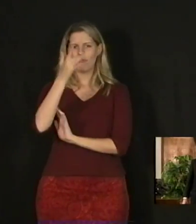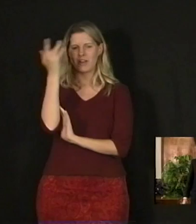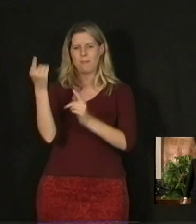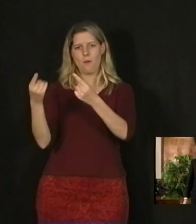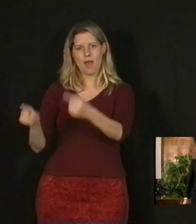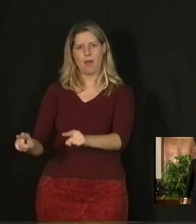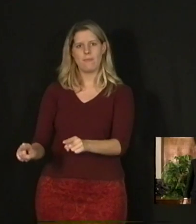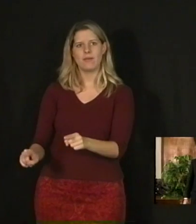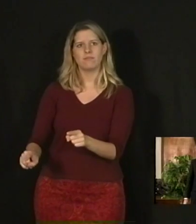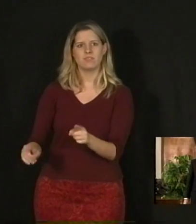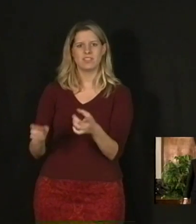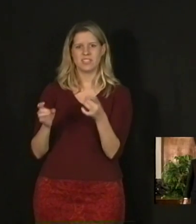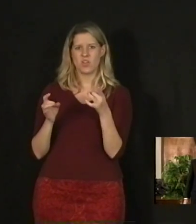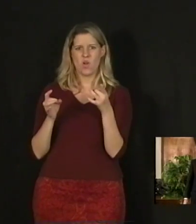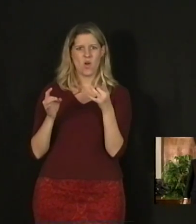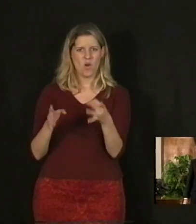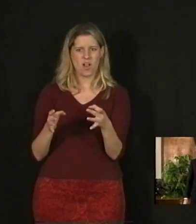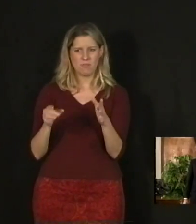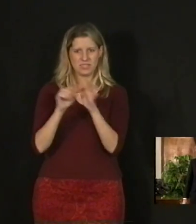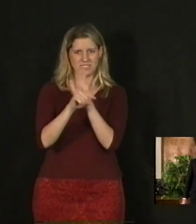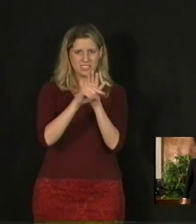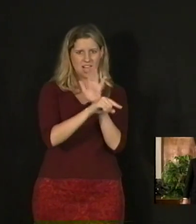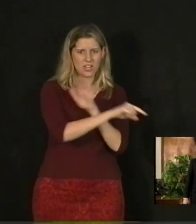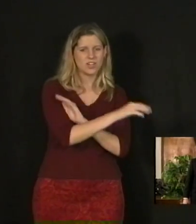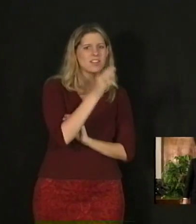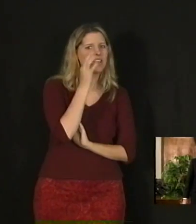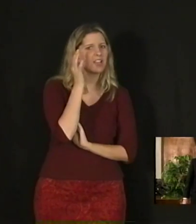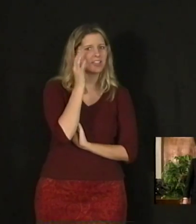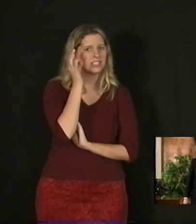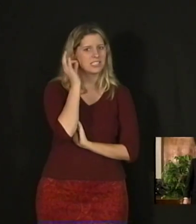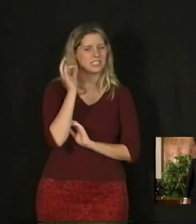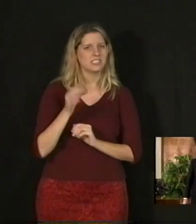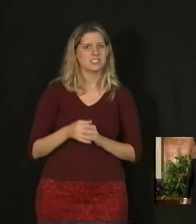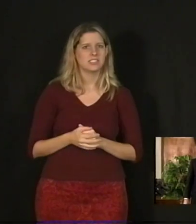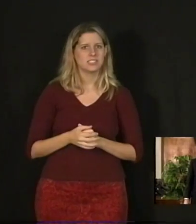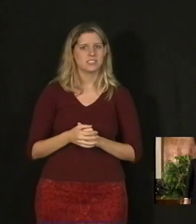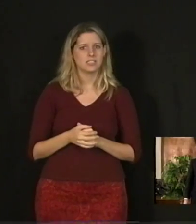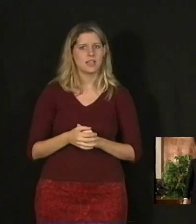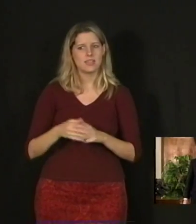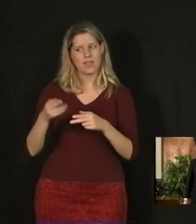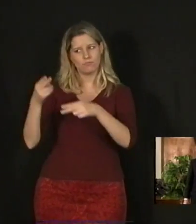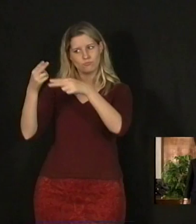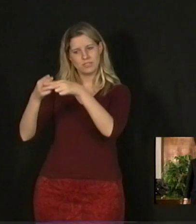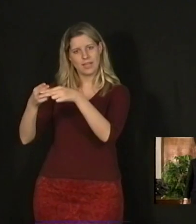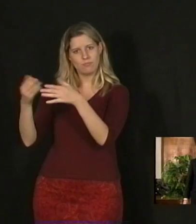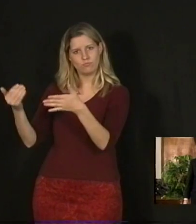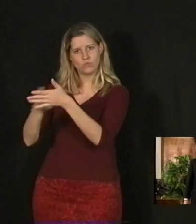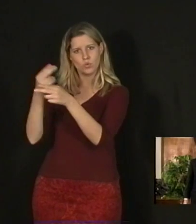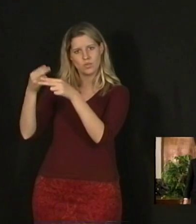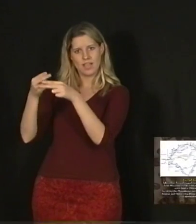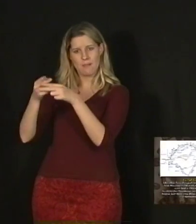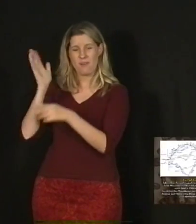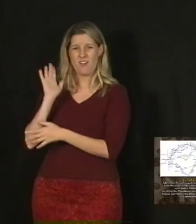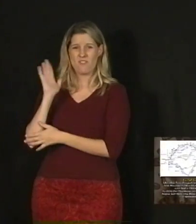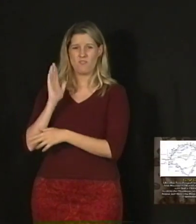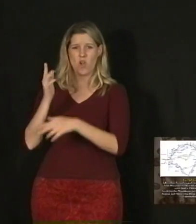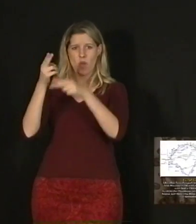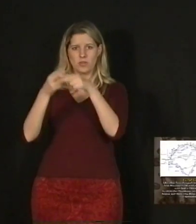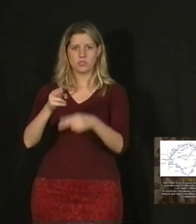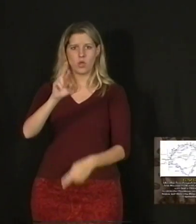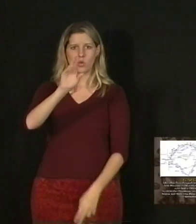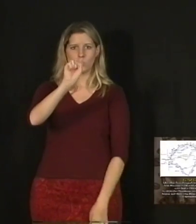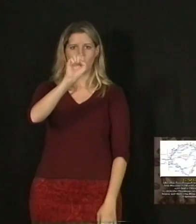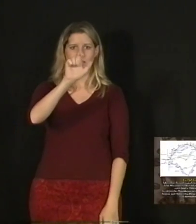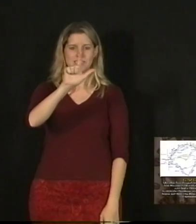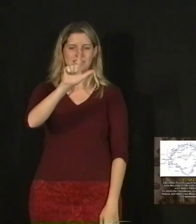about what happened, this horrible slaughter of the Indians. They renamed the city. It used to be called Ross's